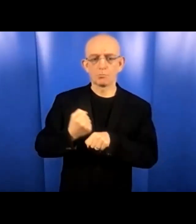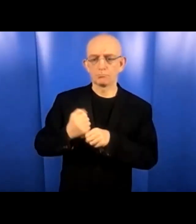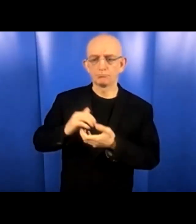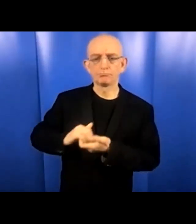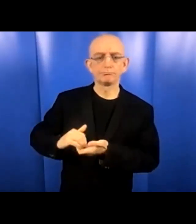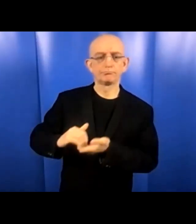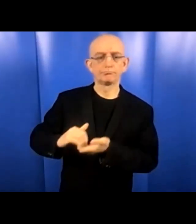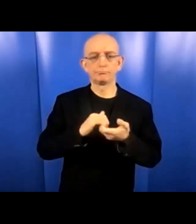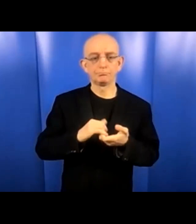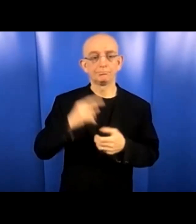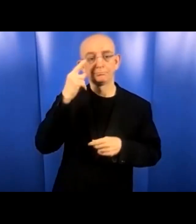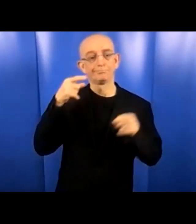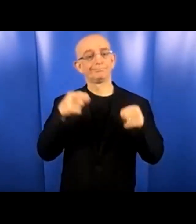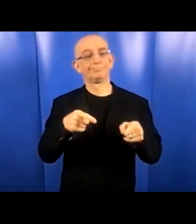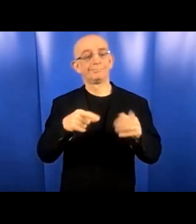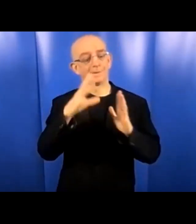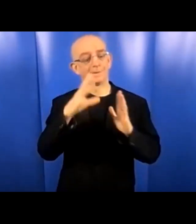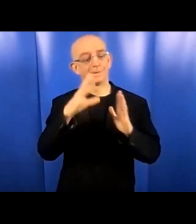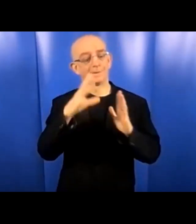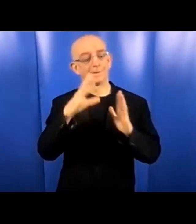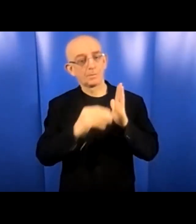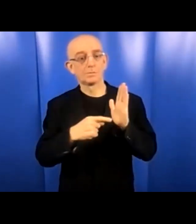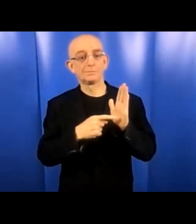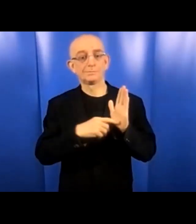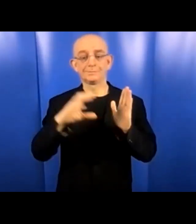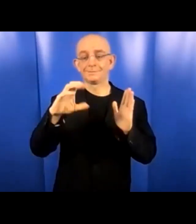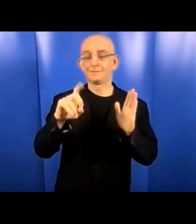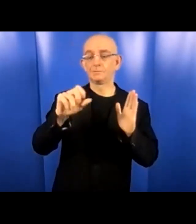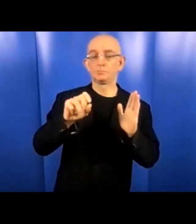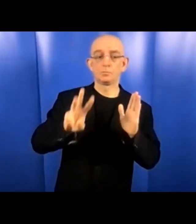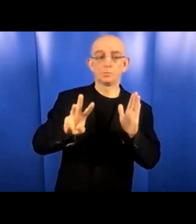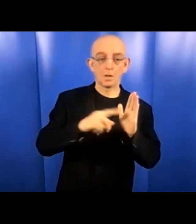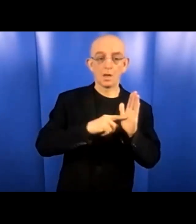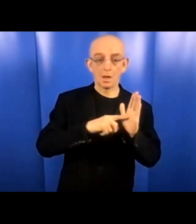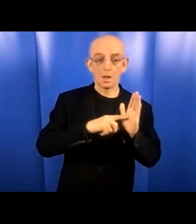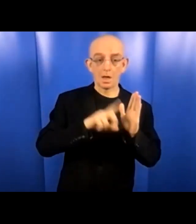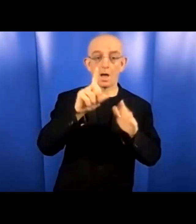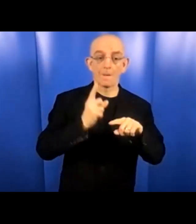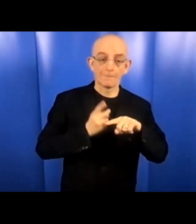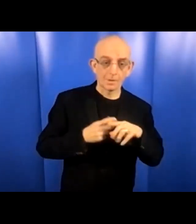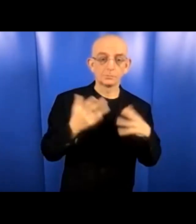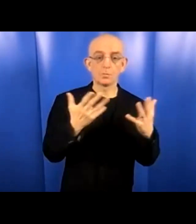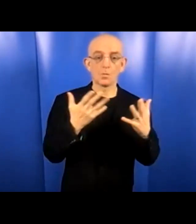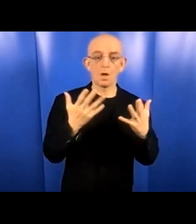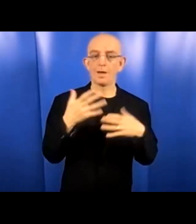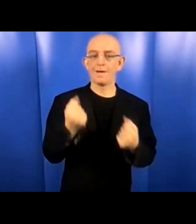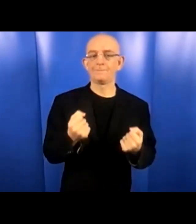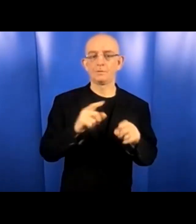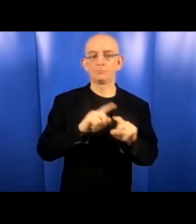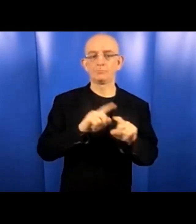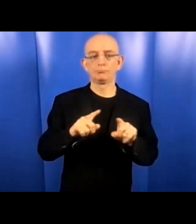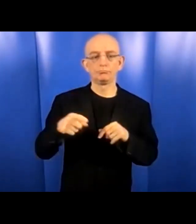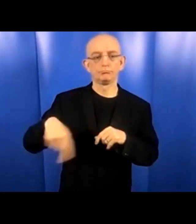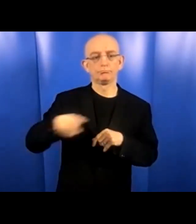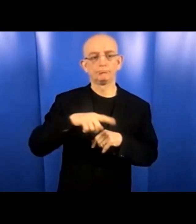knowing about the challenges of women with disabilities from their perspectives, and also knowing about their perspective from